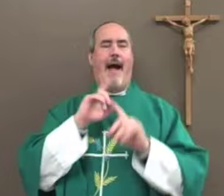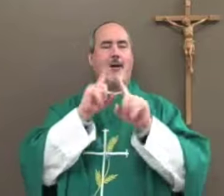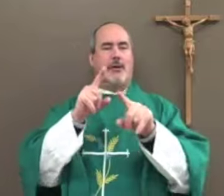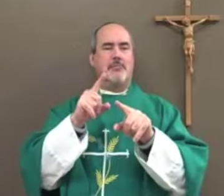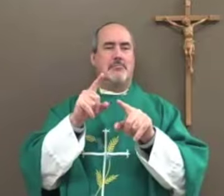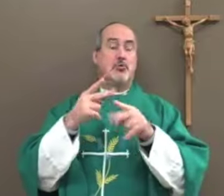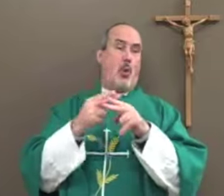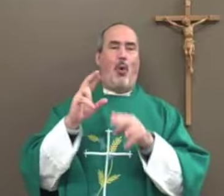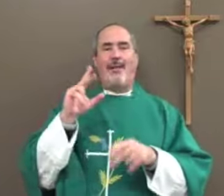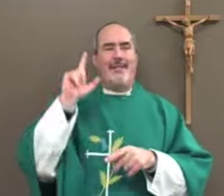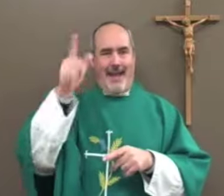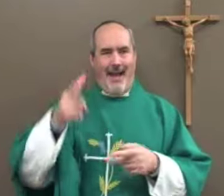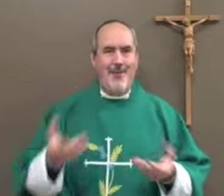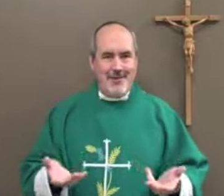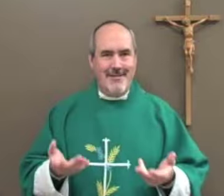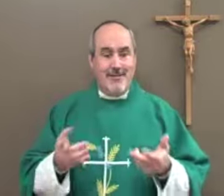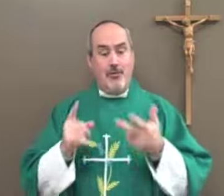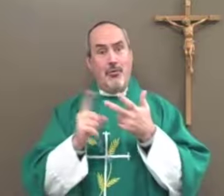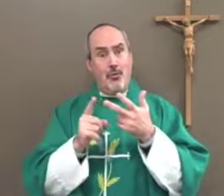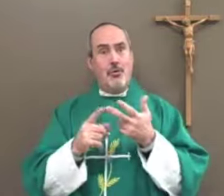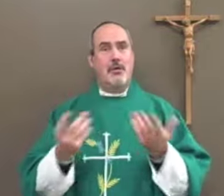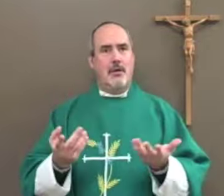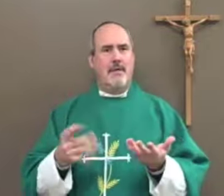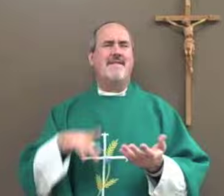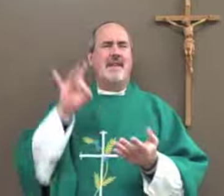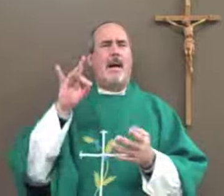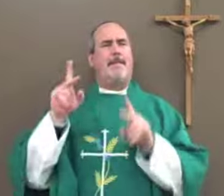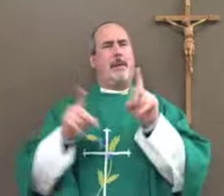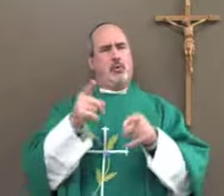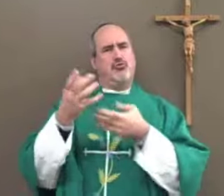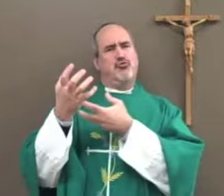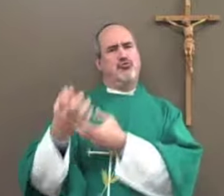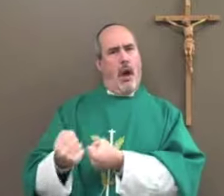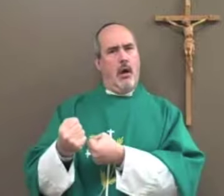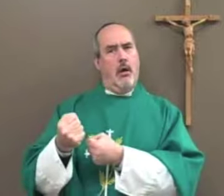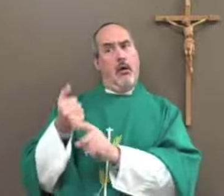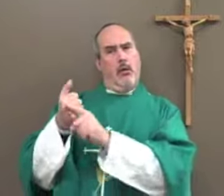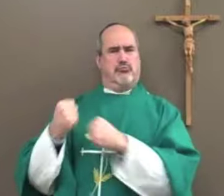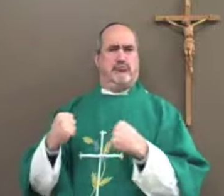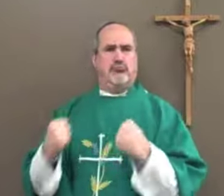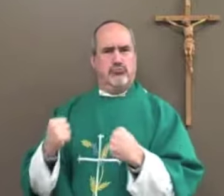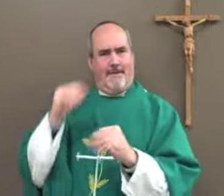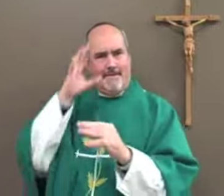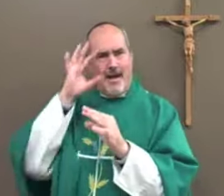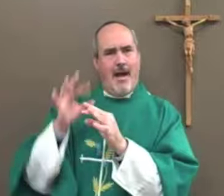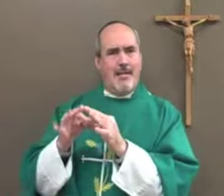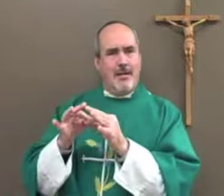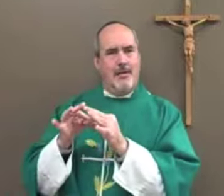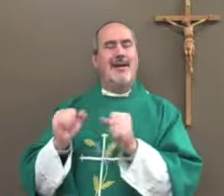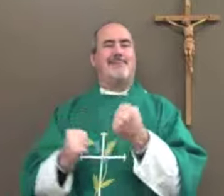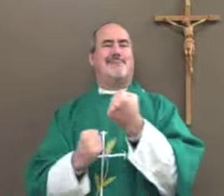and believe that God will answer your prayers, whether now or later. And third, find people that